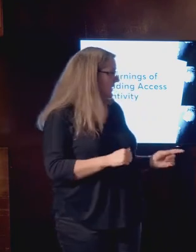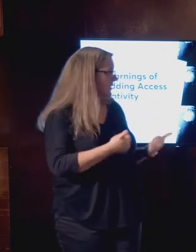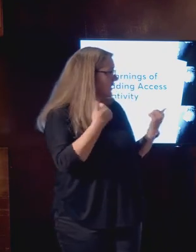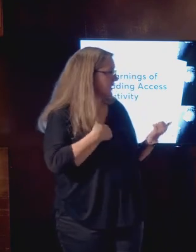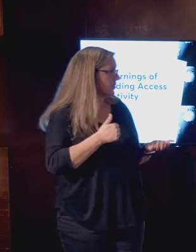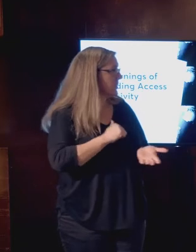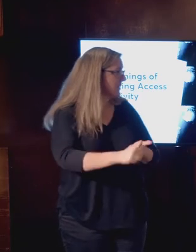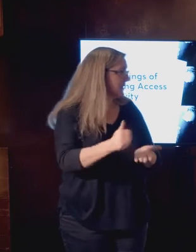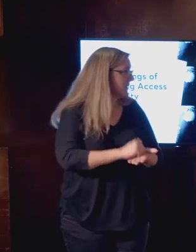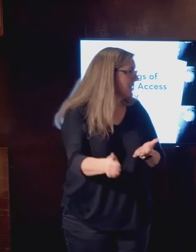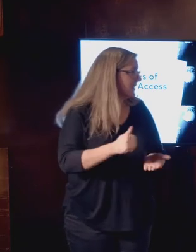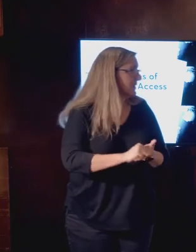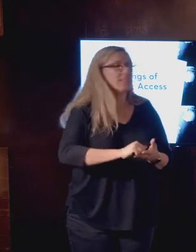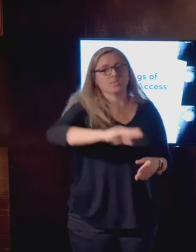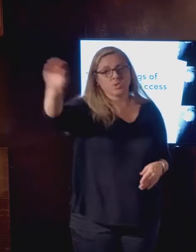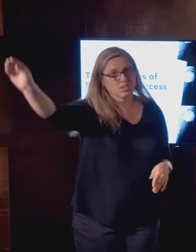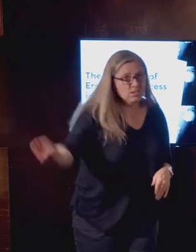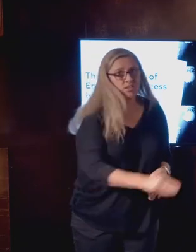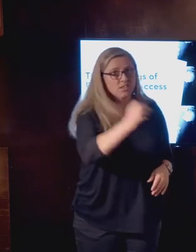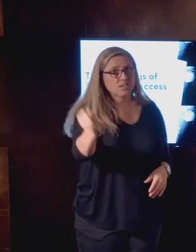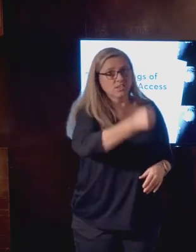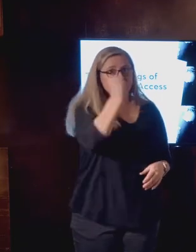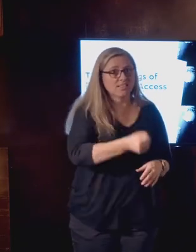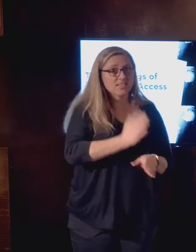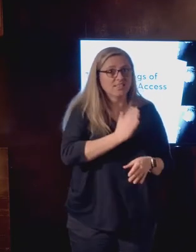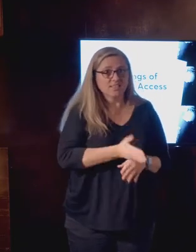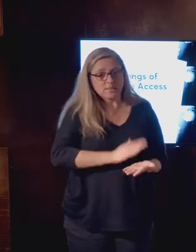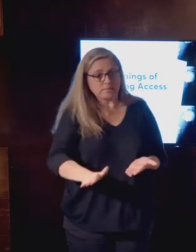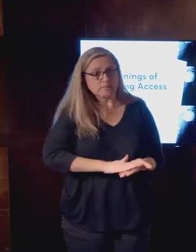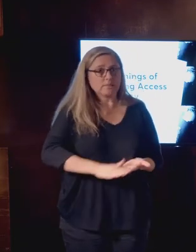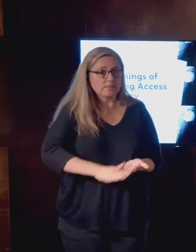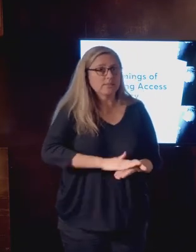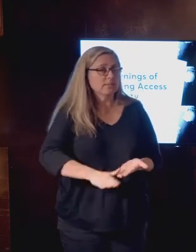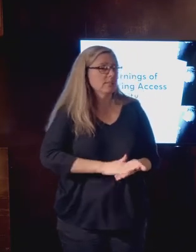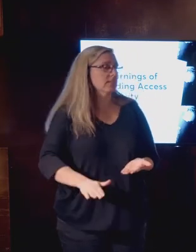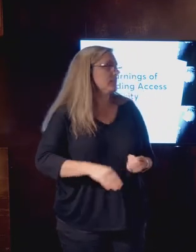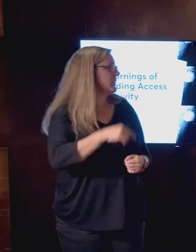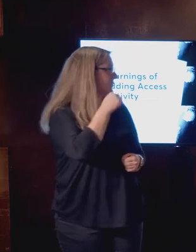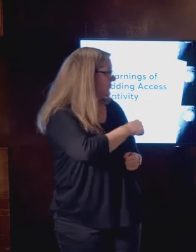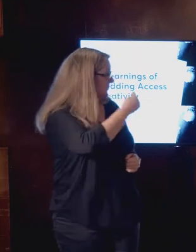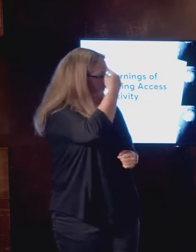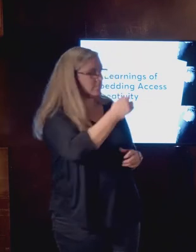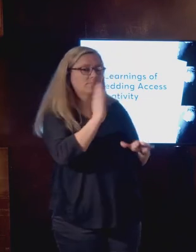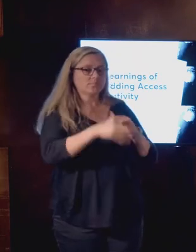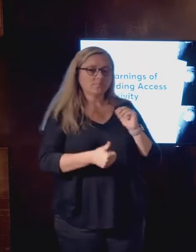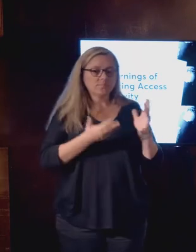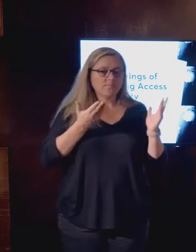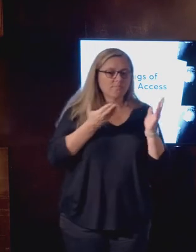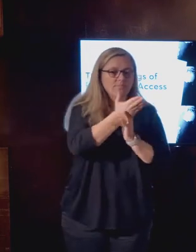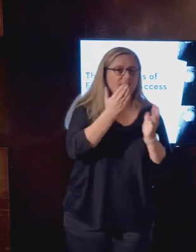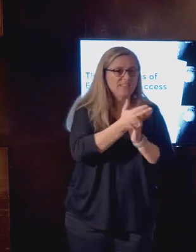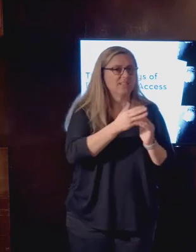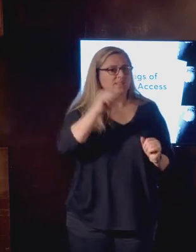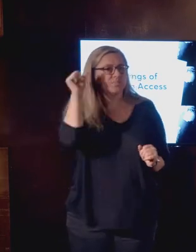take ages though. That's need to employ another person. And I guess it's again back to that thing about you know, the access should be